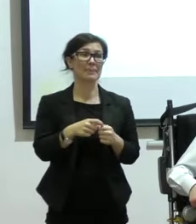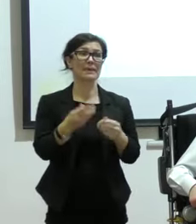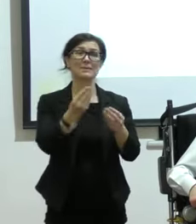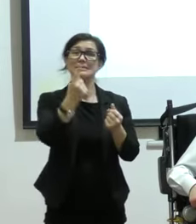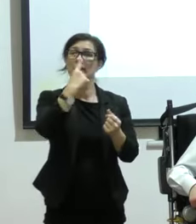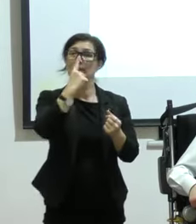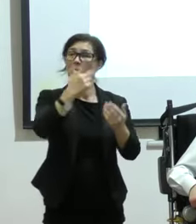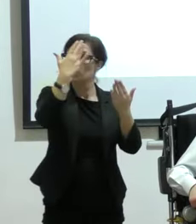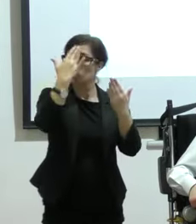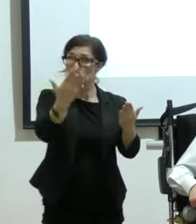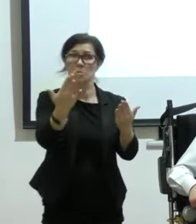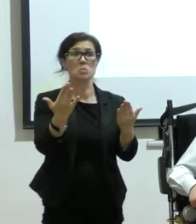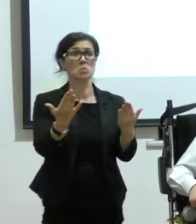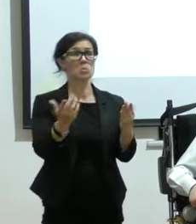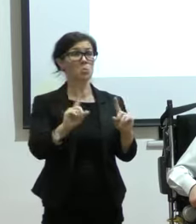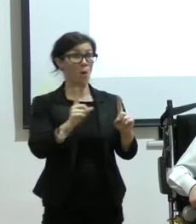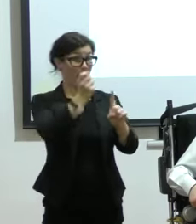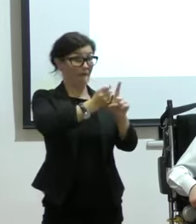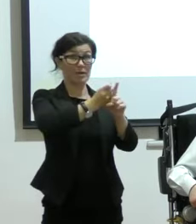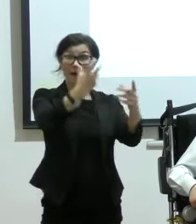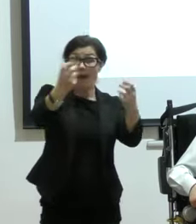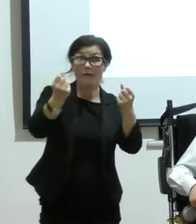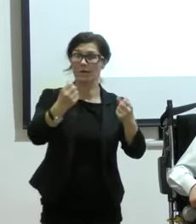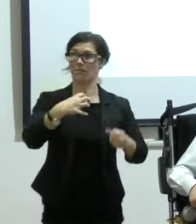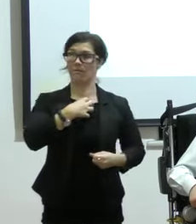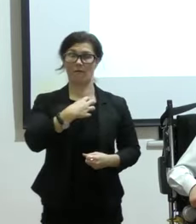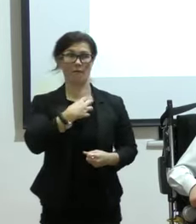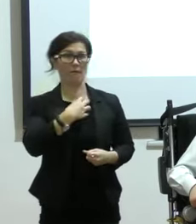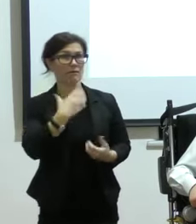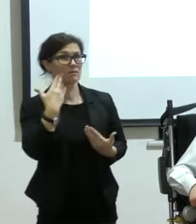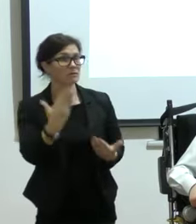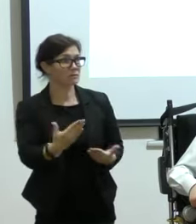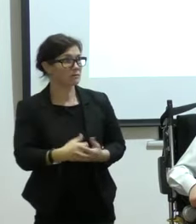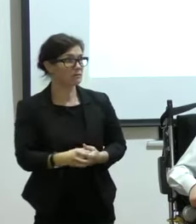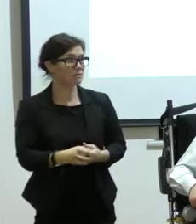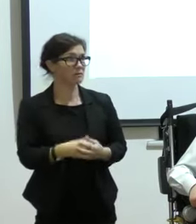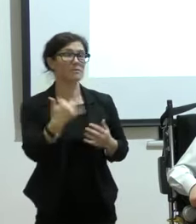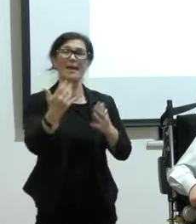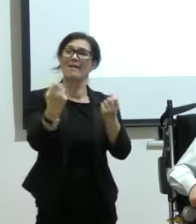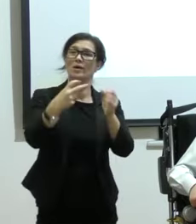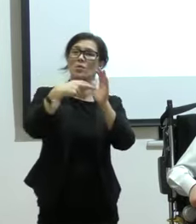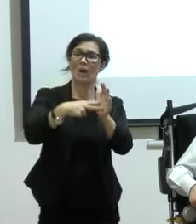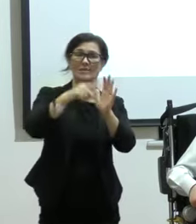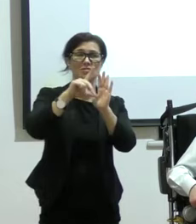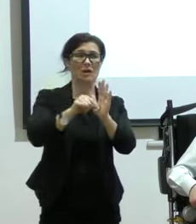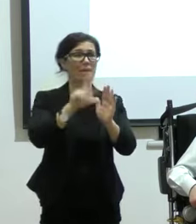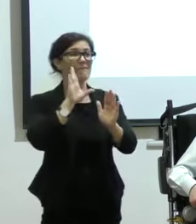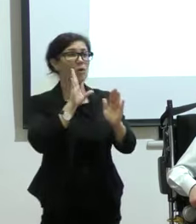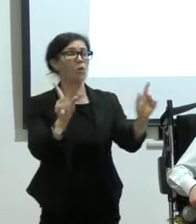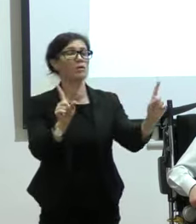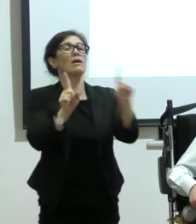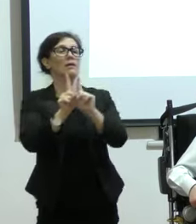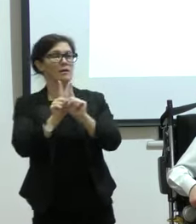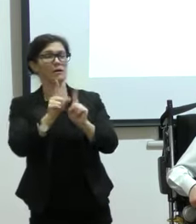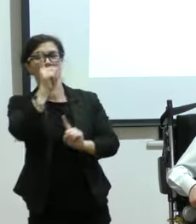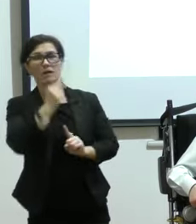don't actually know that advocates exist, and there might be things like waiting periods and that type of thing as well. So